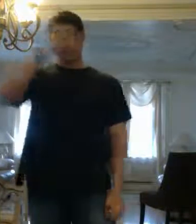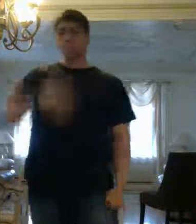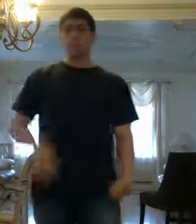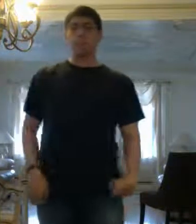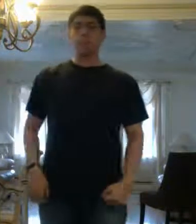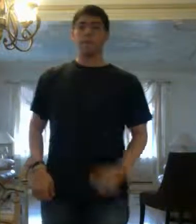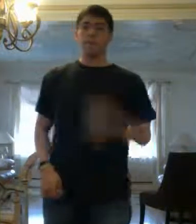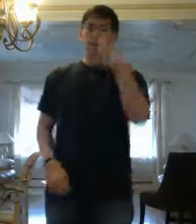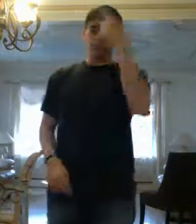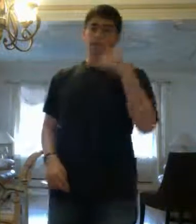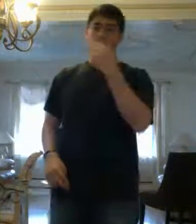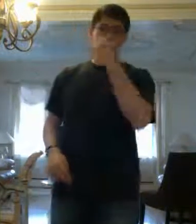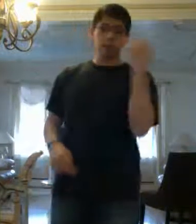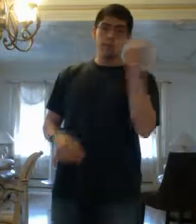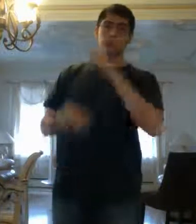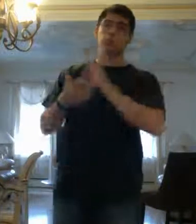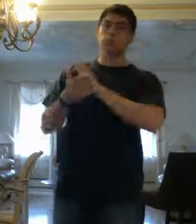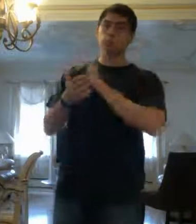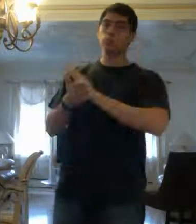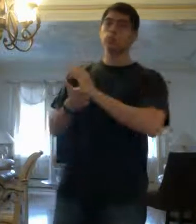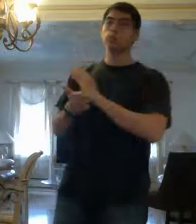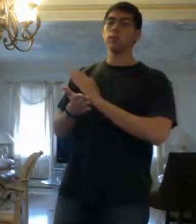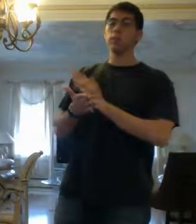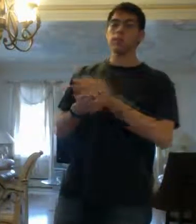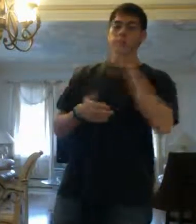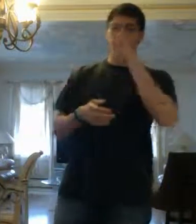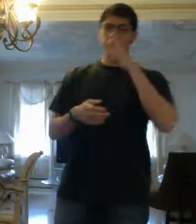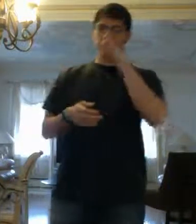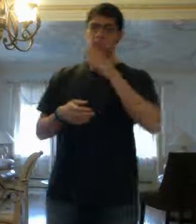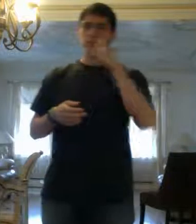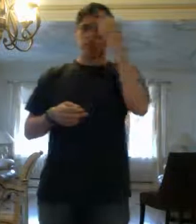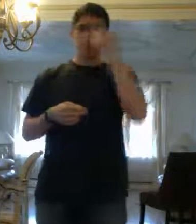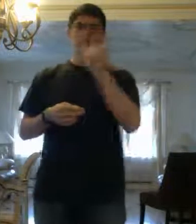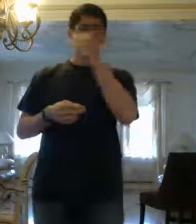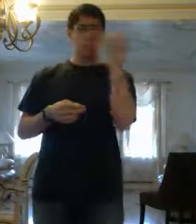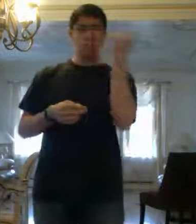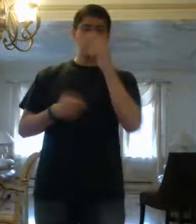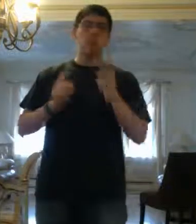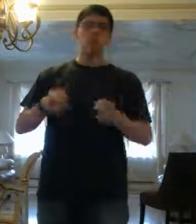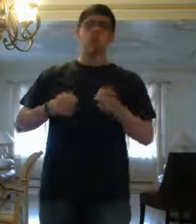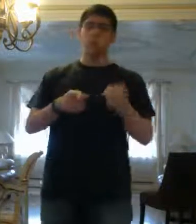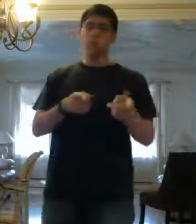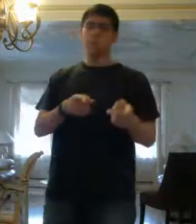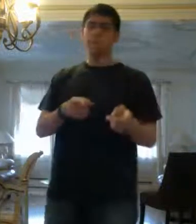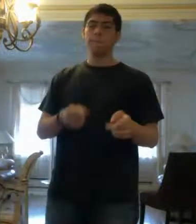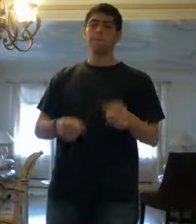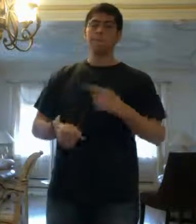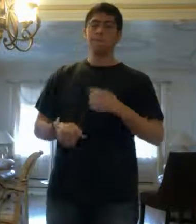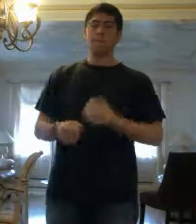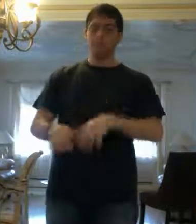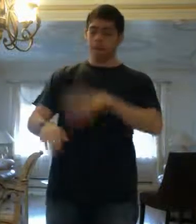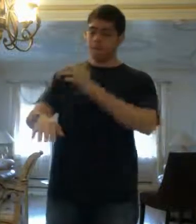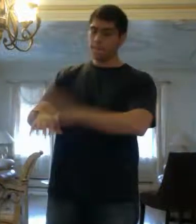In Catholic school As vicious as Roman rule I got my